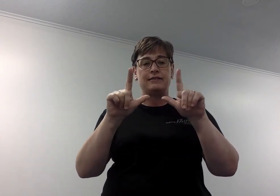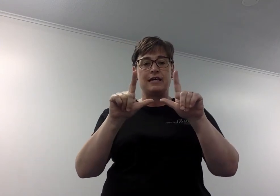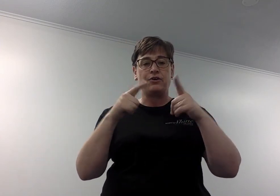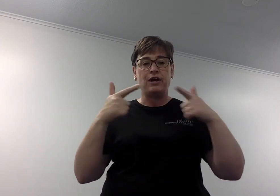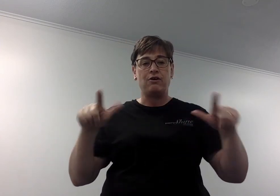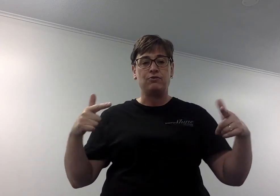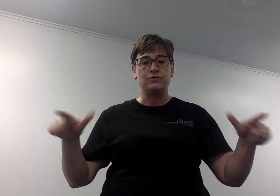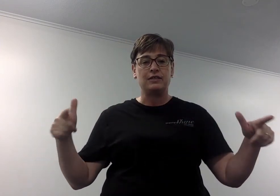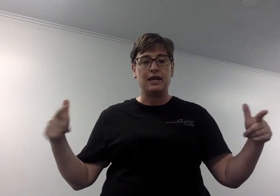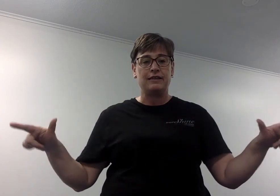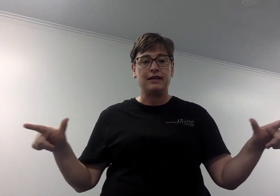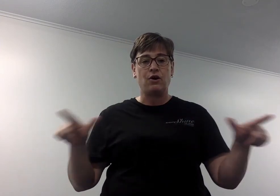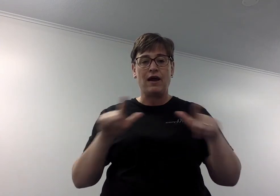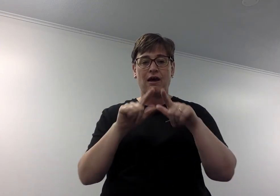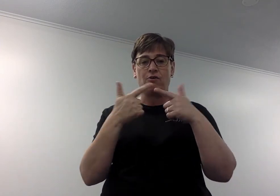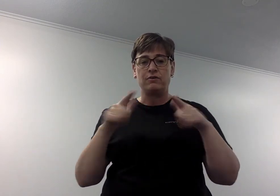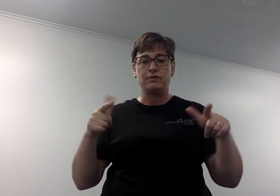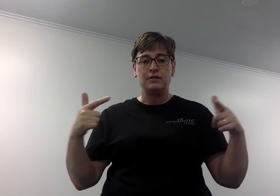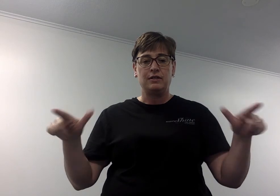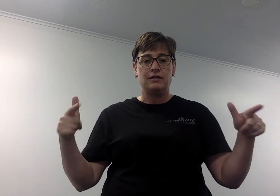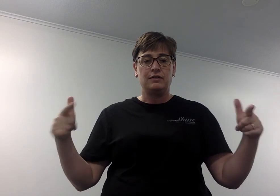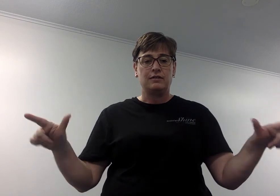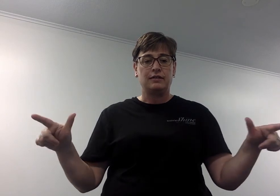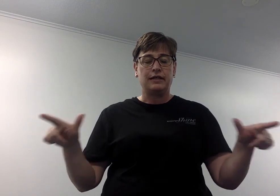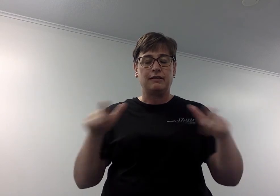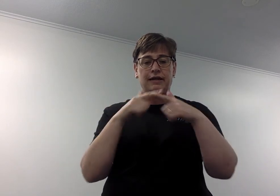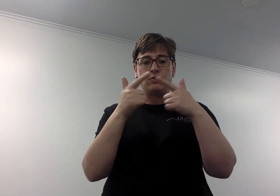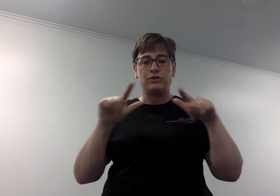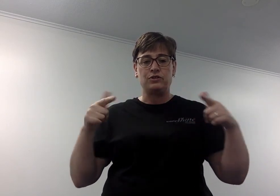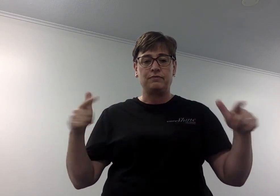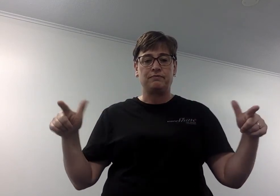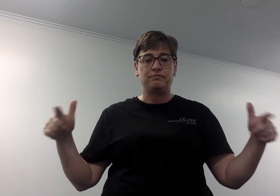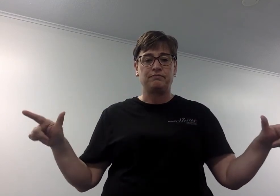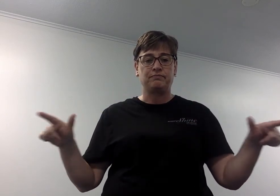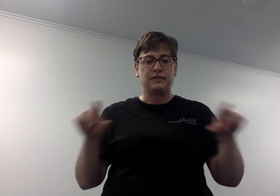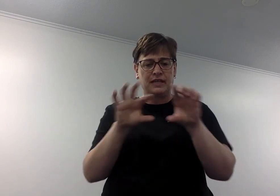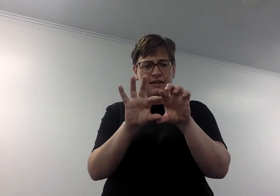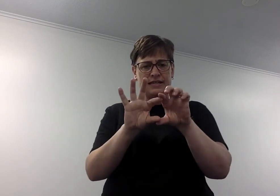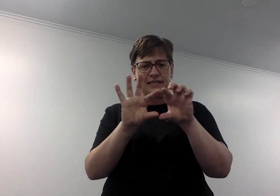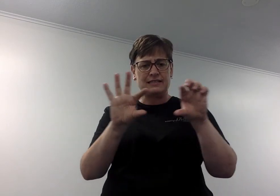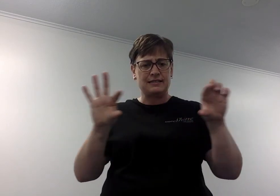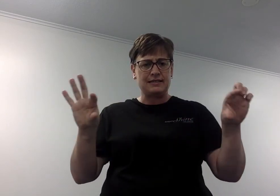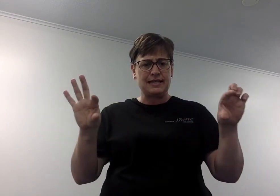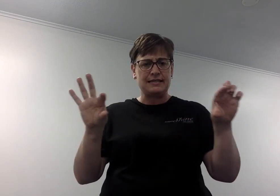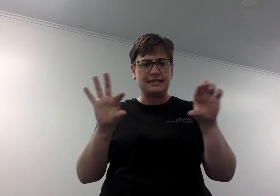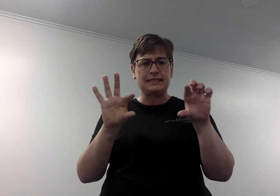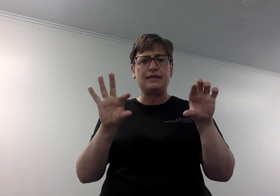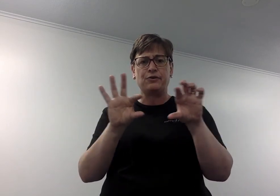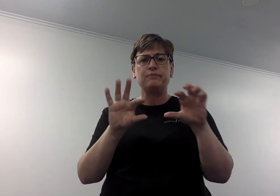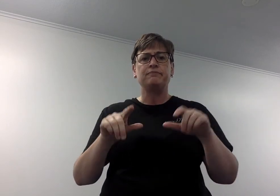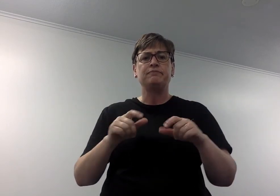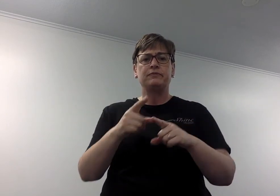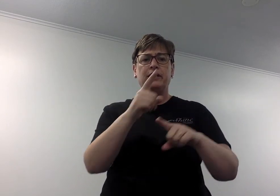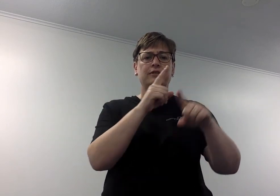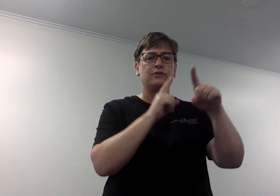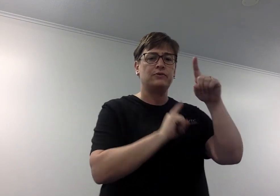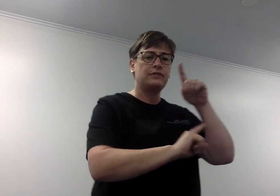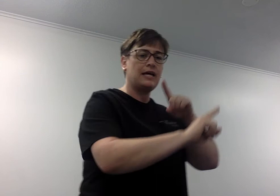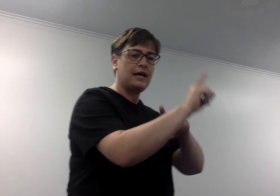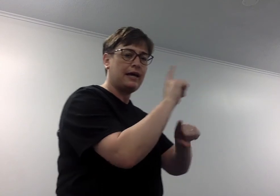take your L's and they go out like language. Kind of like this is a sentence here. Okay, so